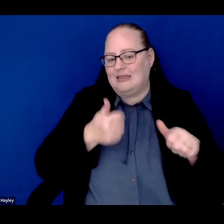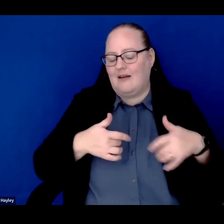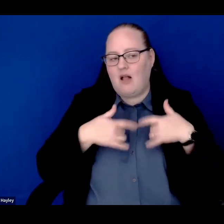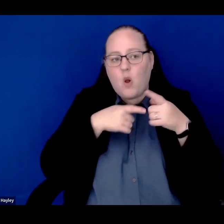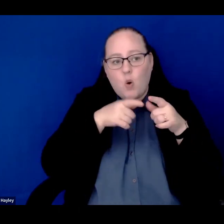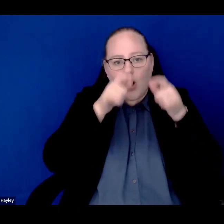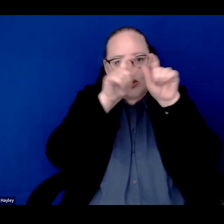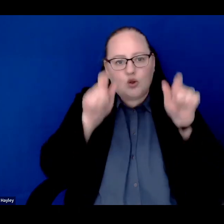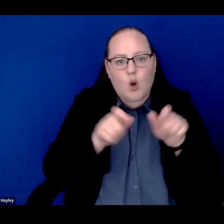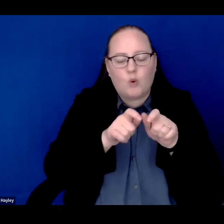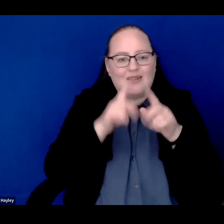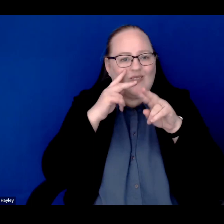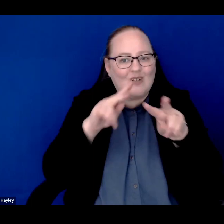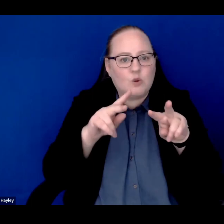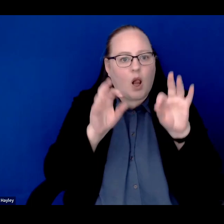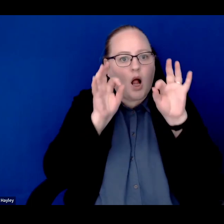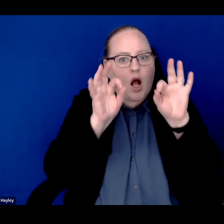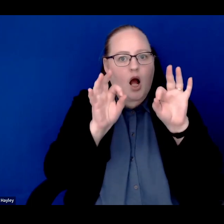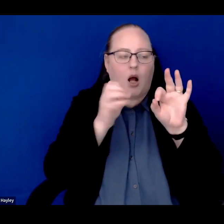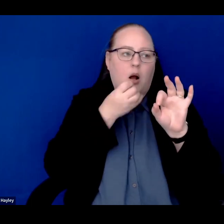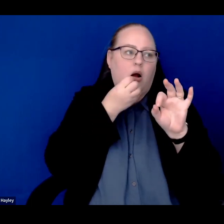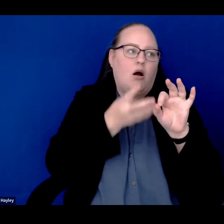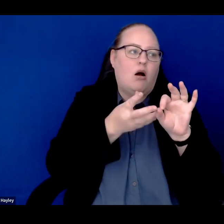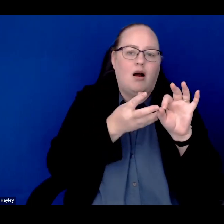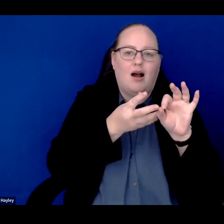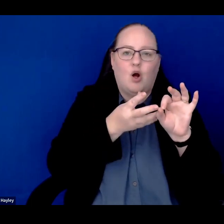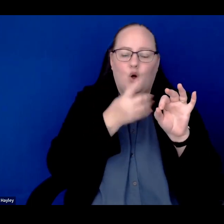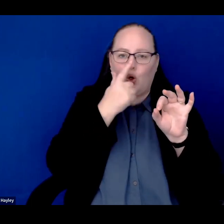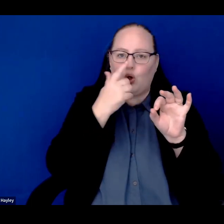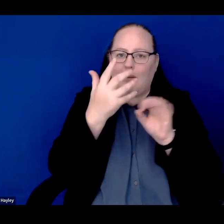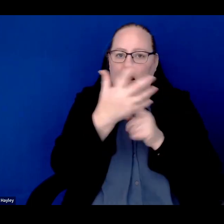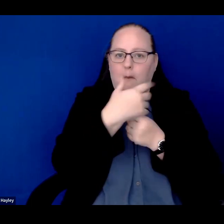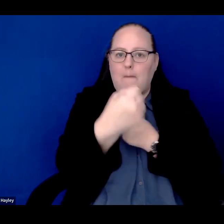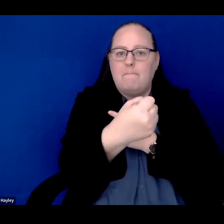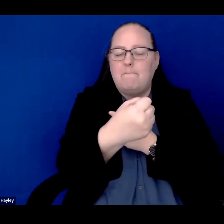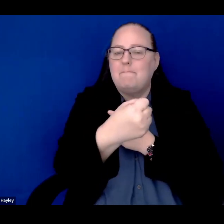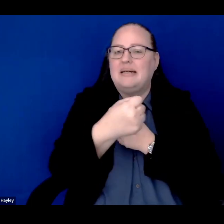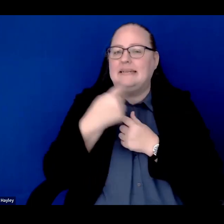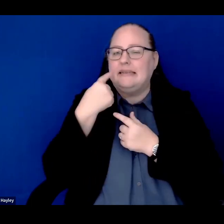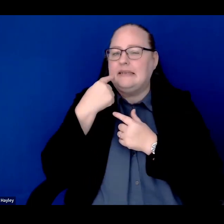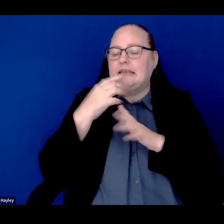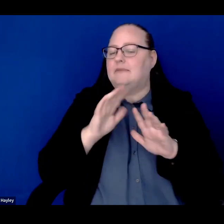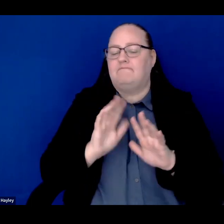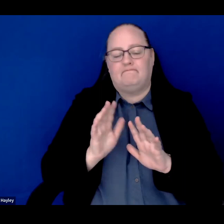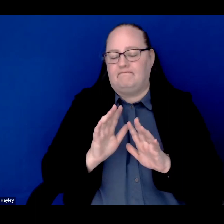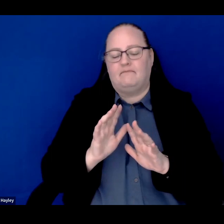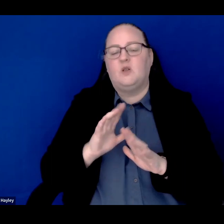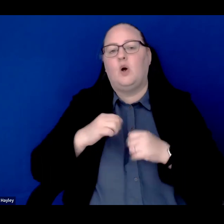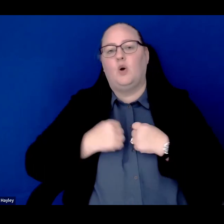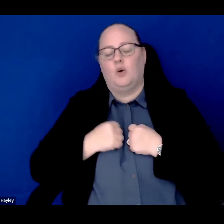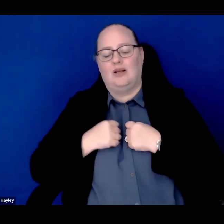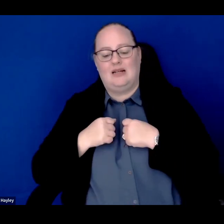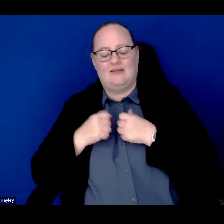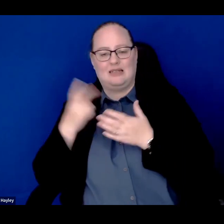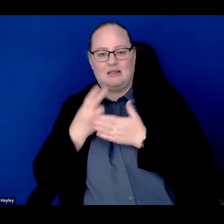corporations that could just like eat the donut up for breakfast. So what we've been focusing on is really the design of those